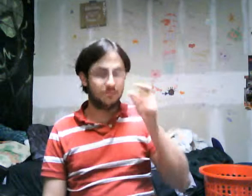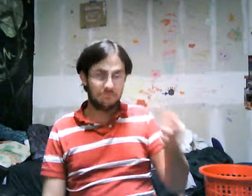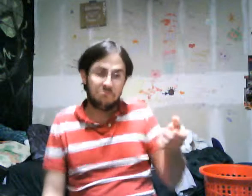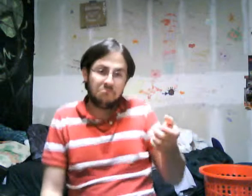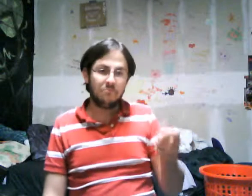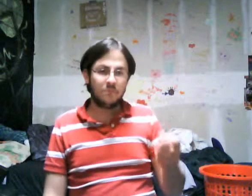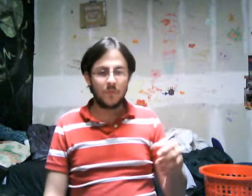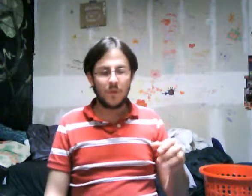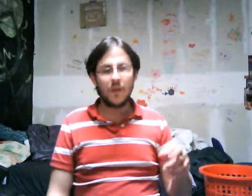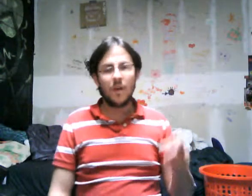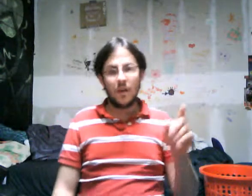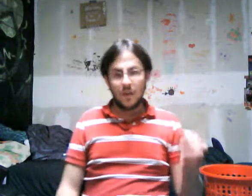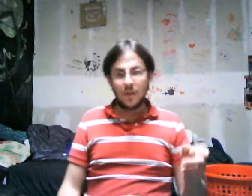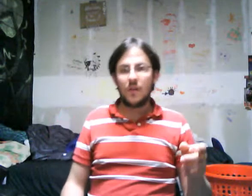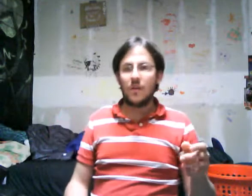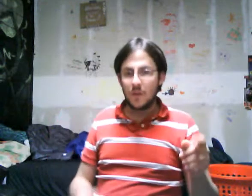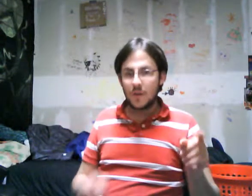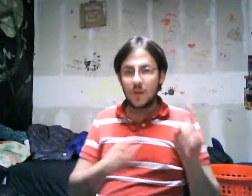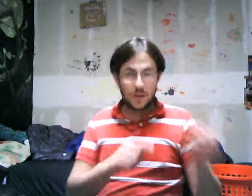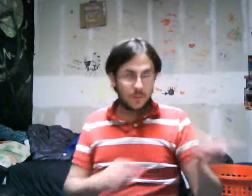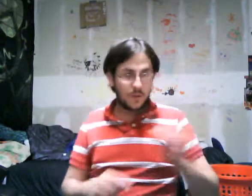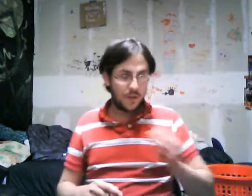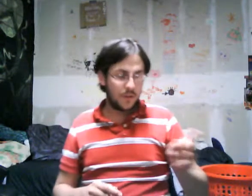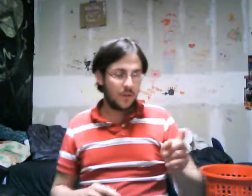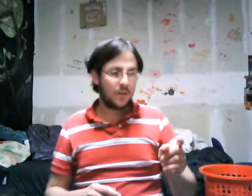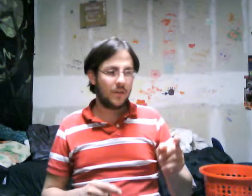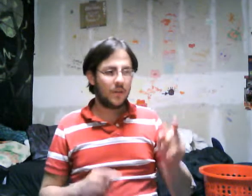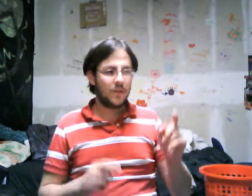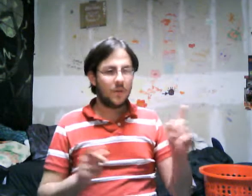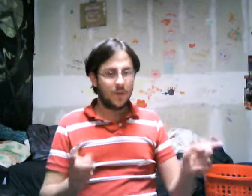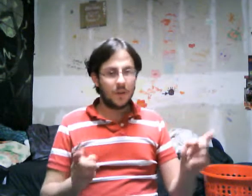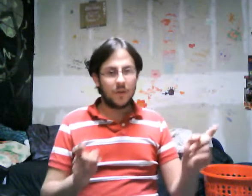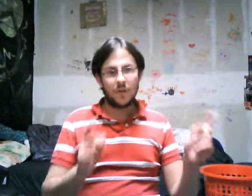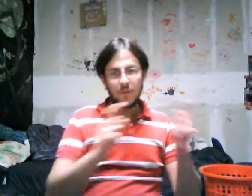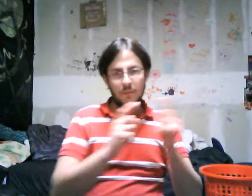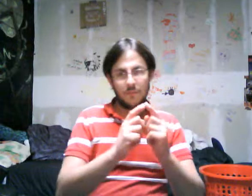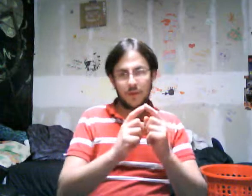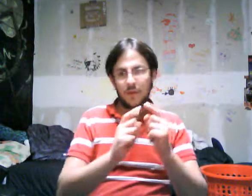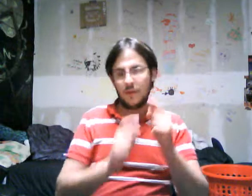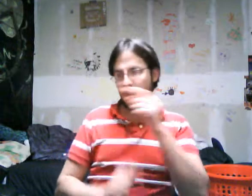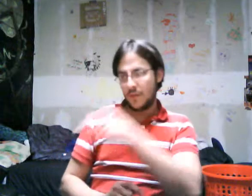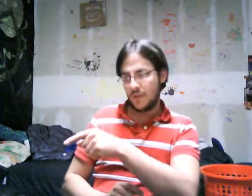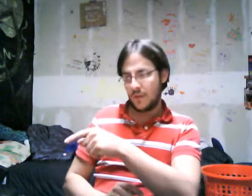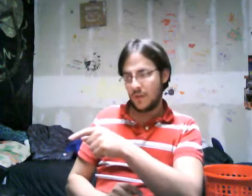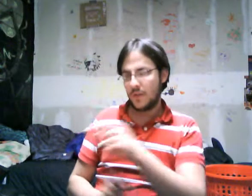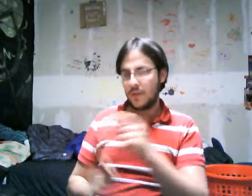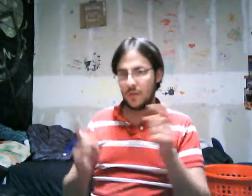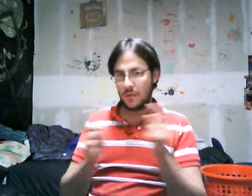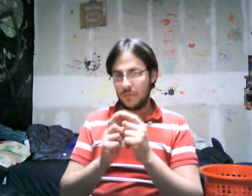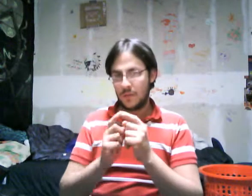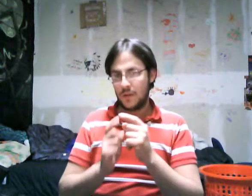it's not all cars, but it's a big car, they're... ...well, once again, the driver who left the most laps